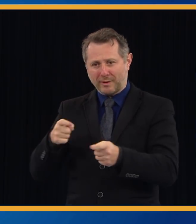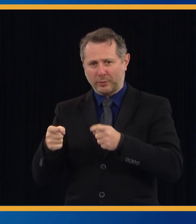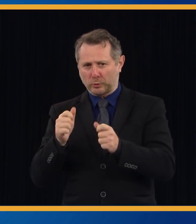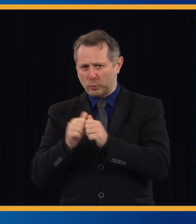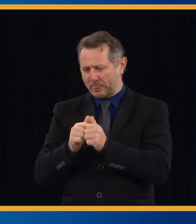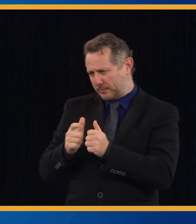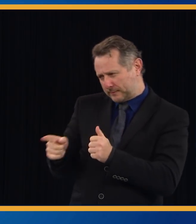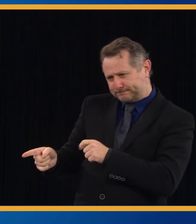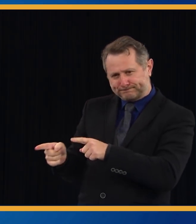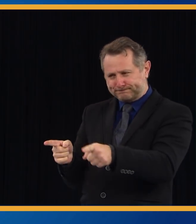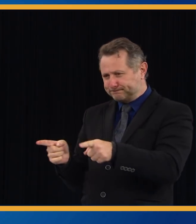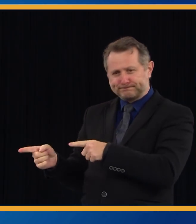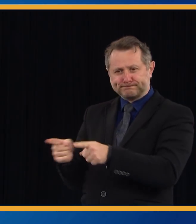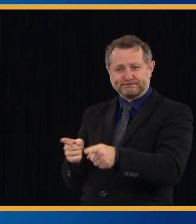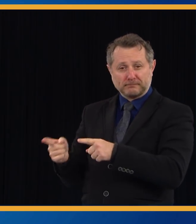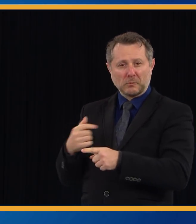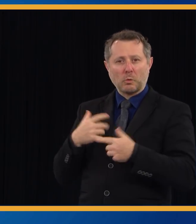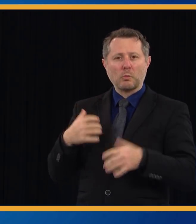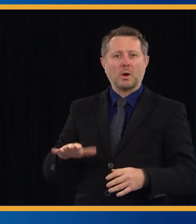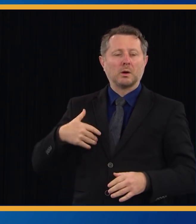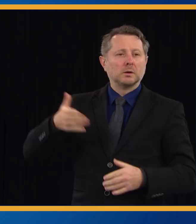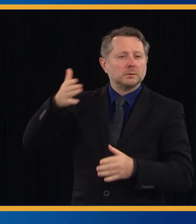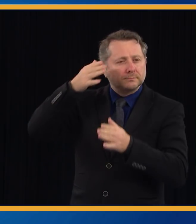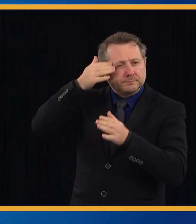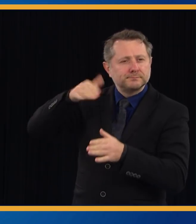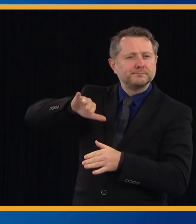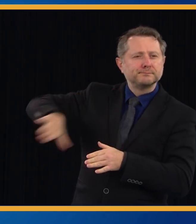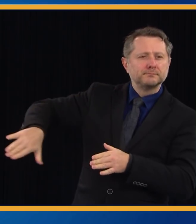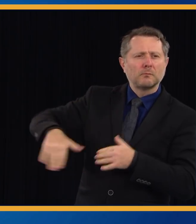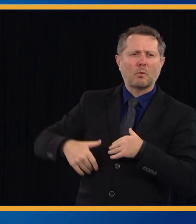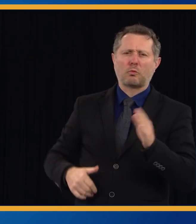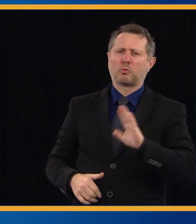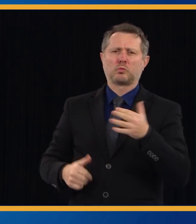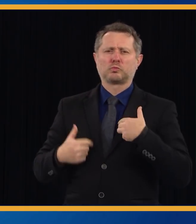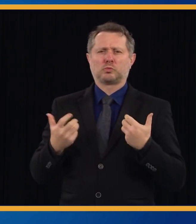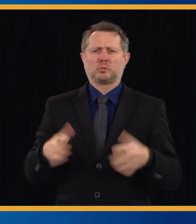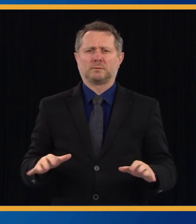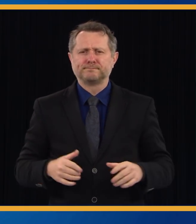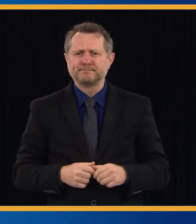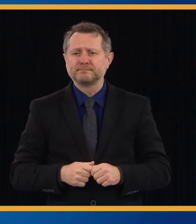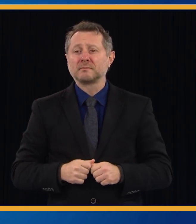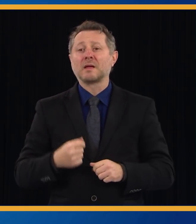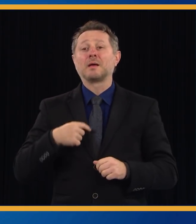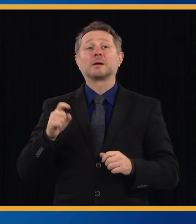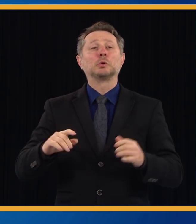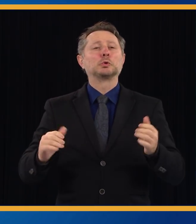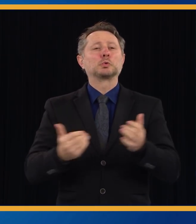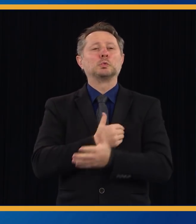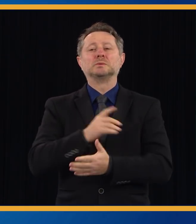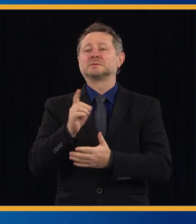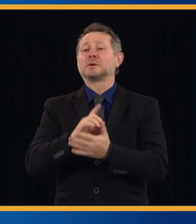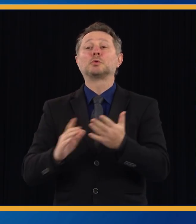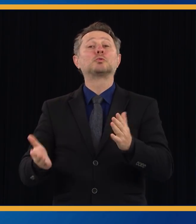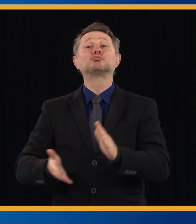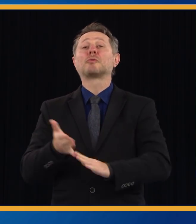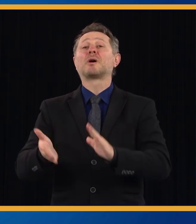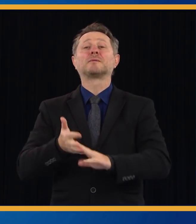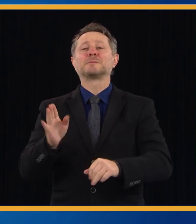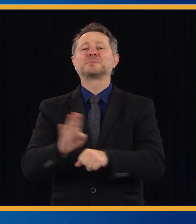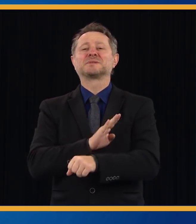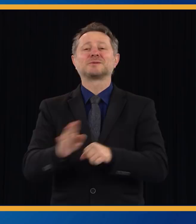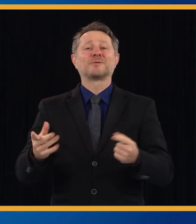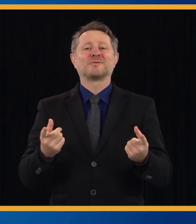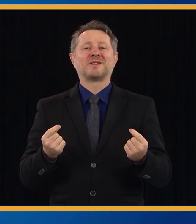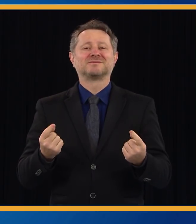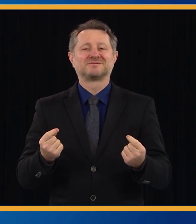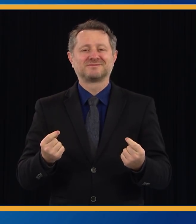I don't want to lose that lesson. In terms of businesses, thinking about the new normal, think about it in